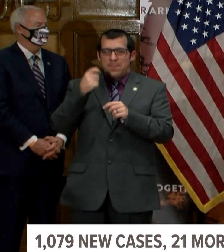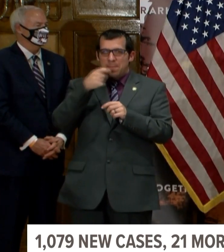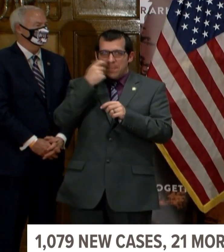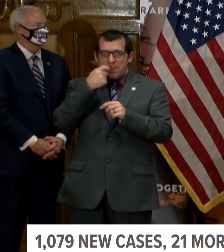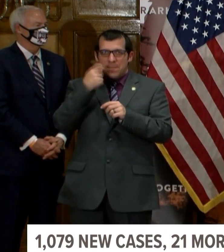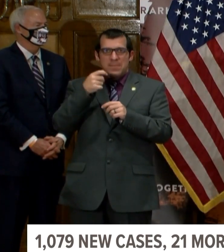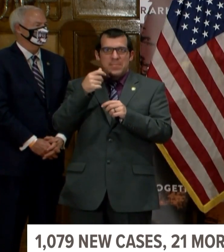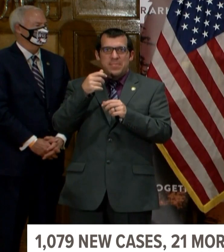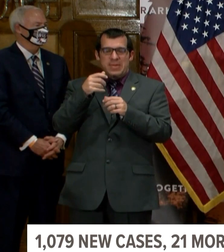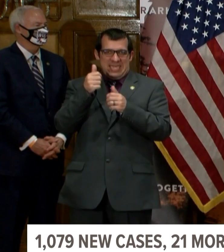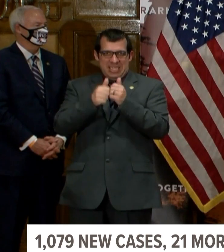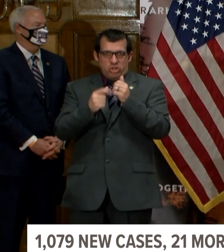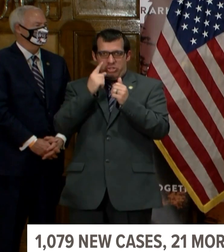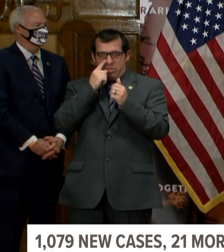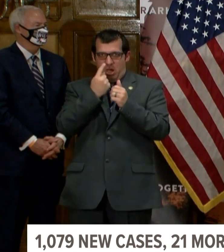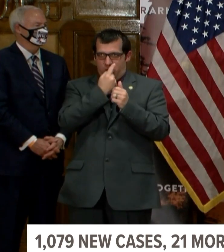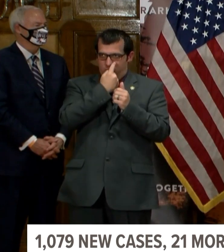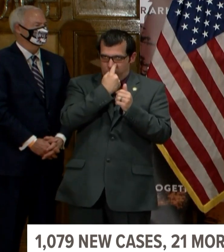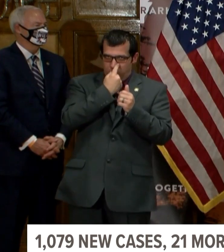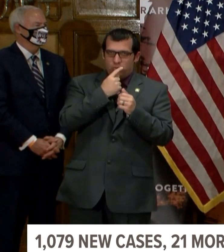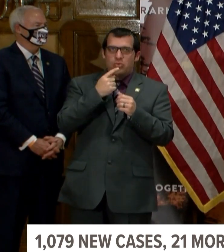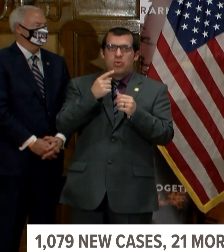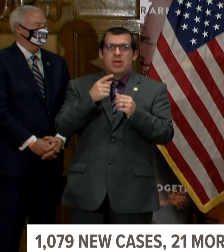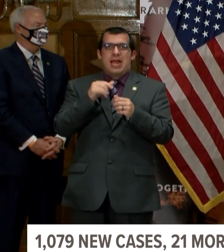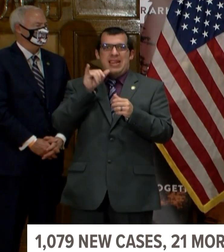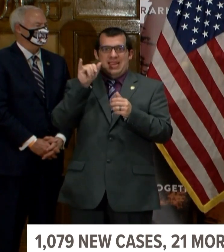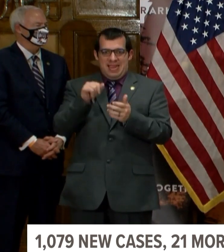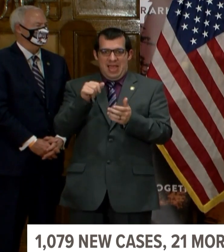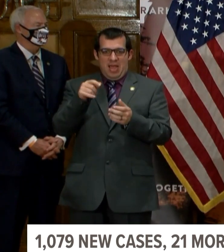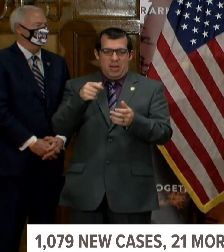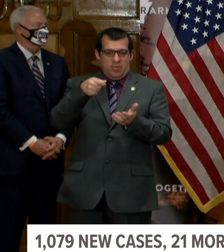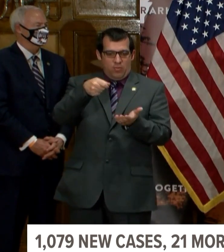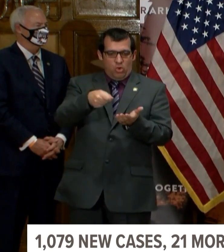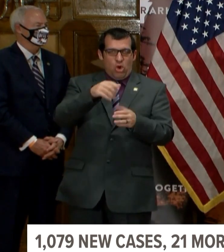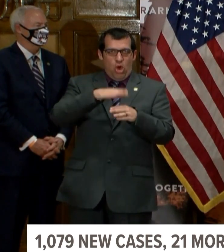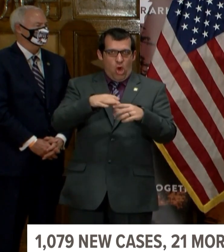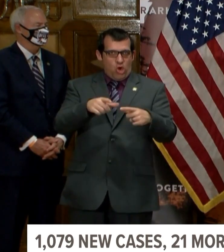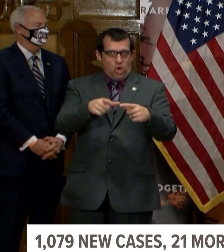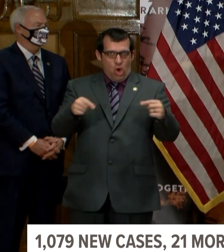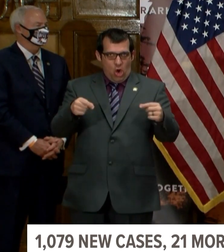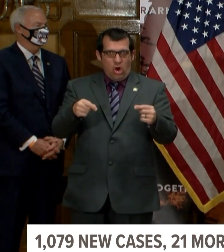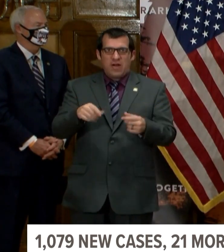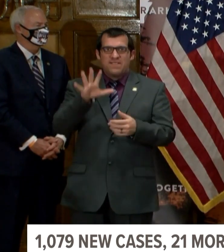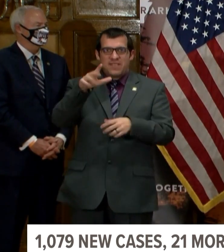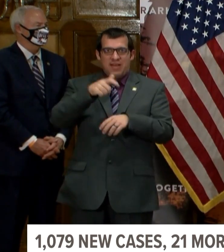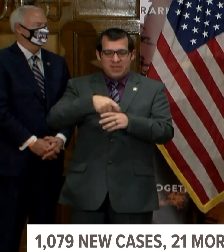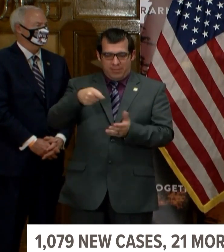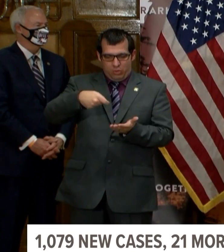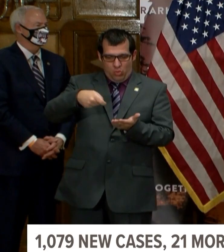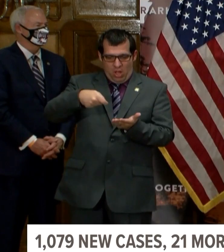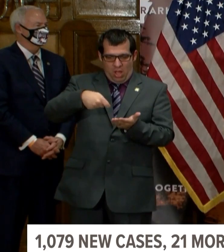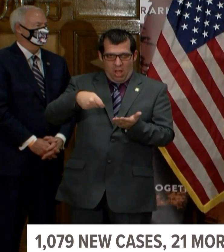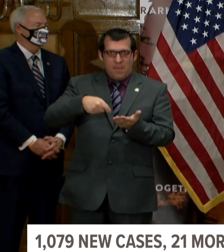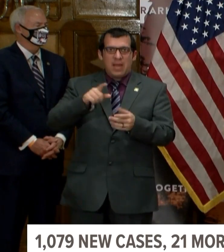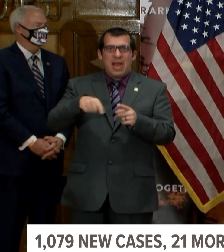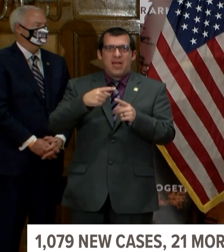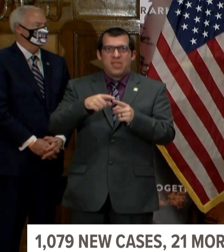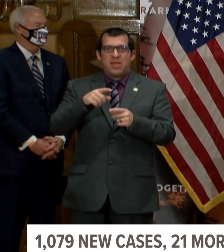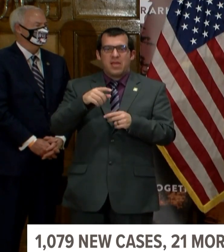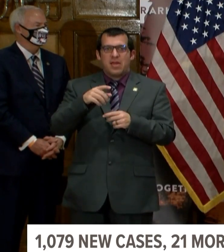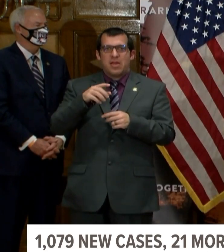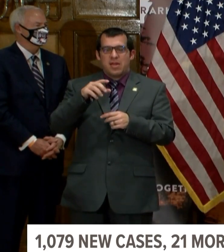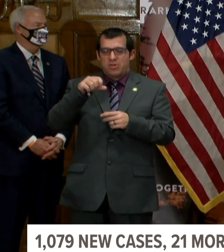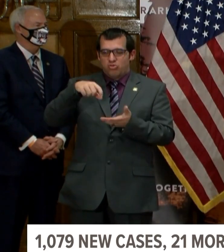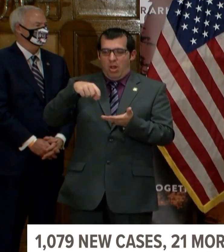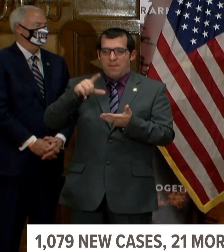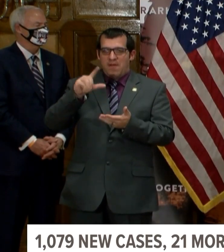times in each nostril, and then placing this on a little card, rubbed 5 times, and then some drops of liquid are placed